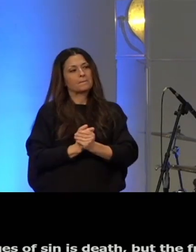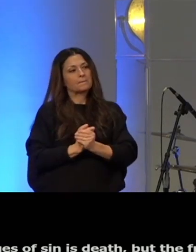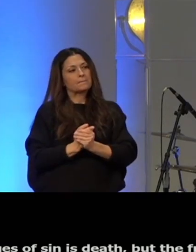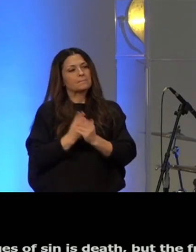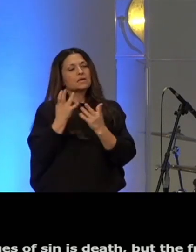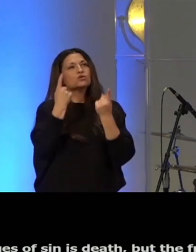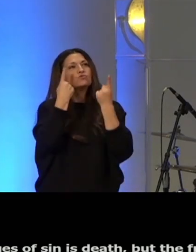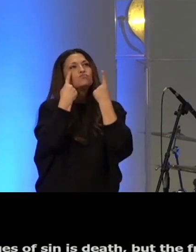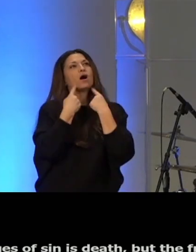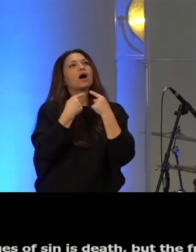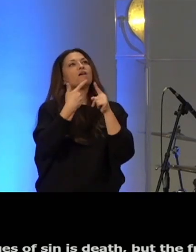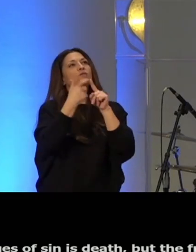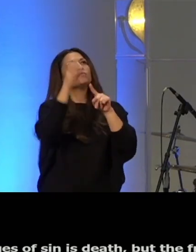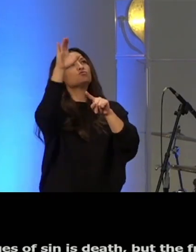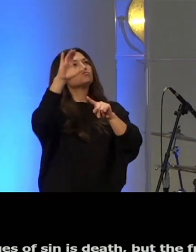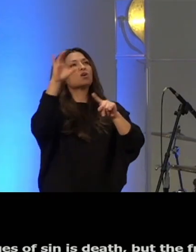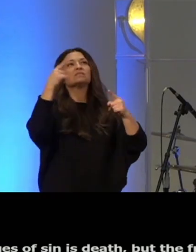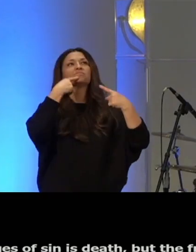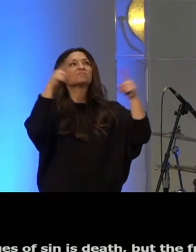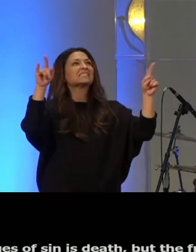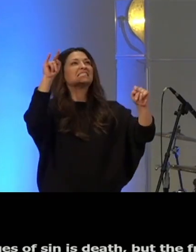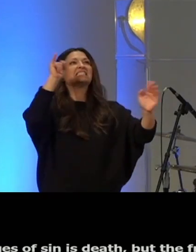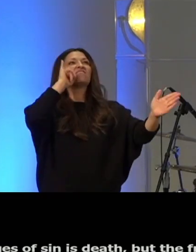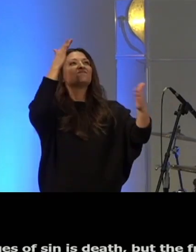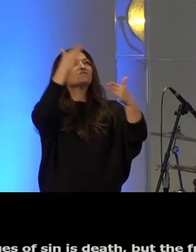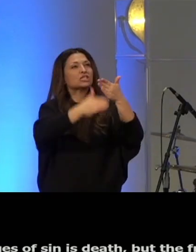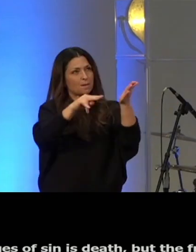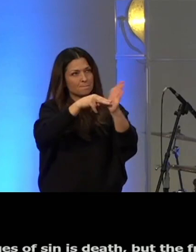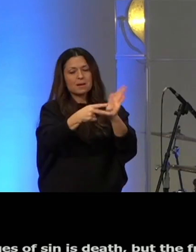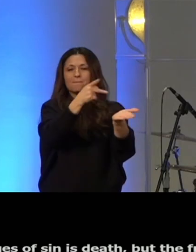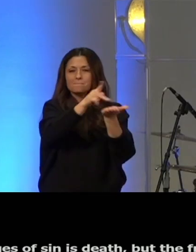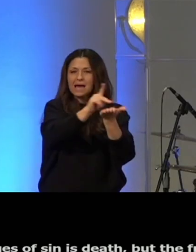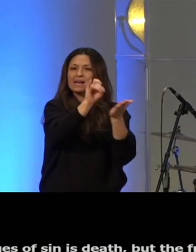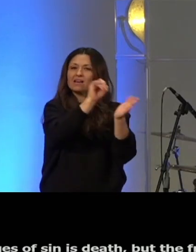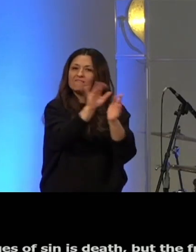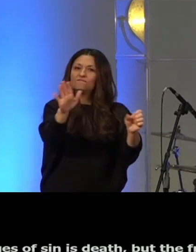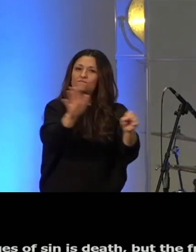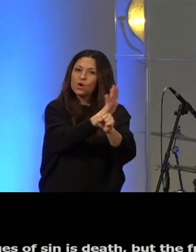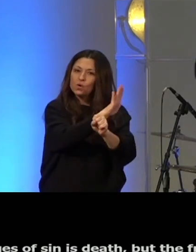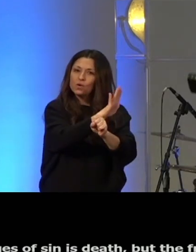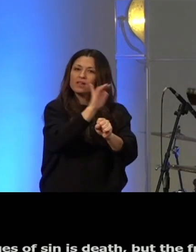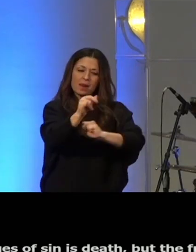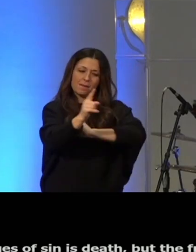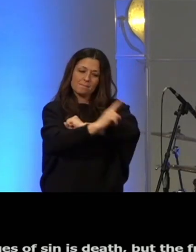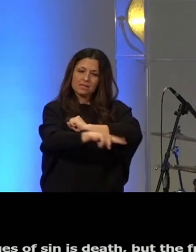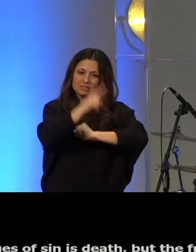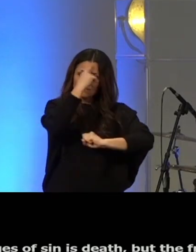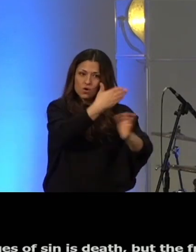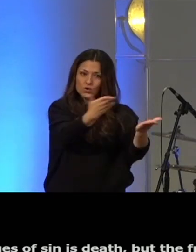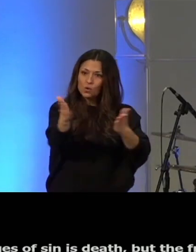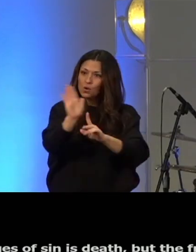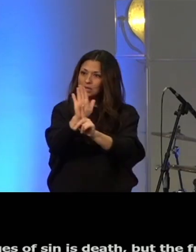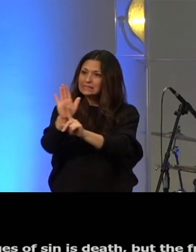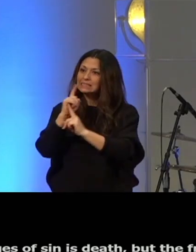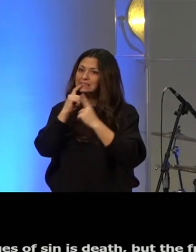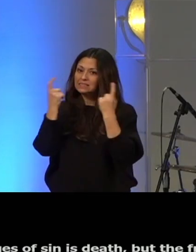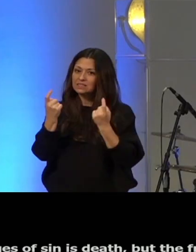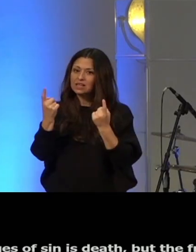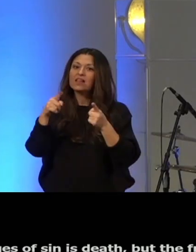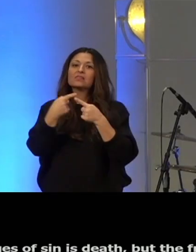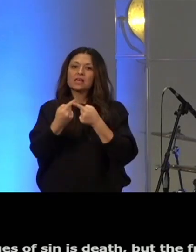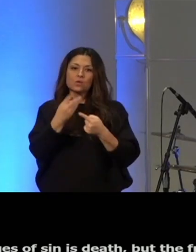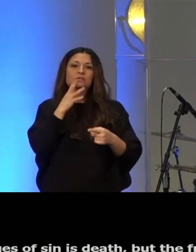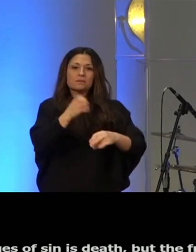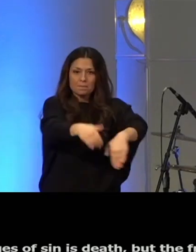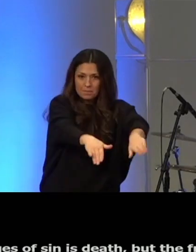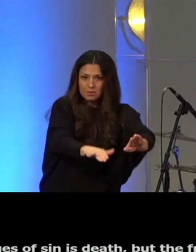He cried out from the cross, "It is finished," which meant paid in full. He said, "I've paid in full the penalty for your sins." And then he was